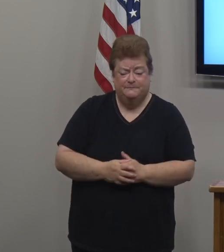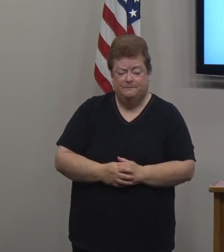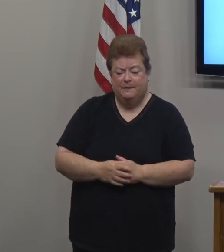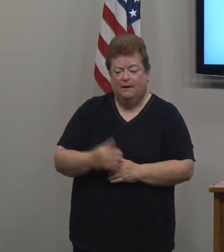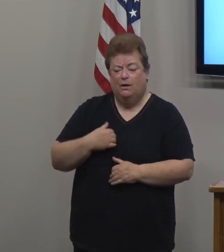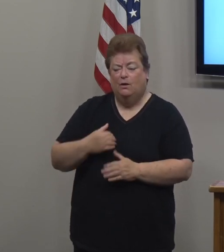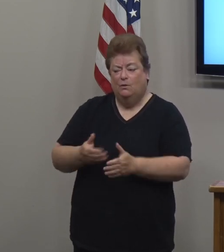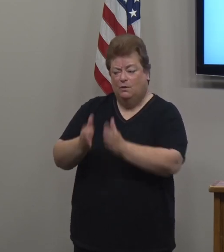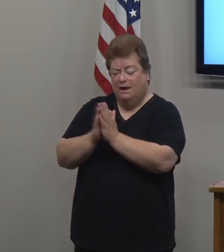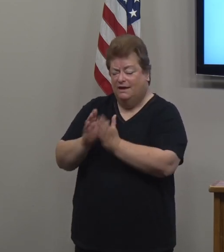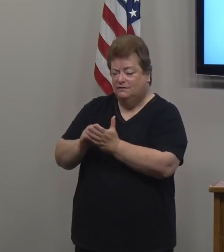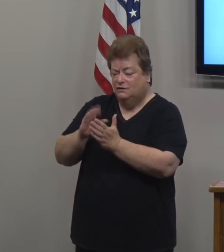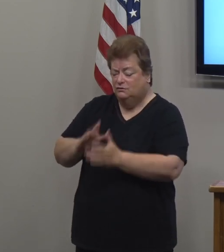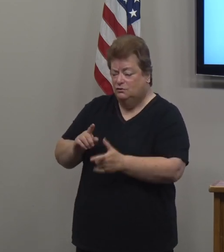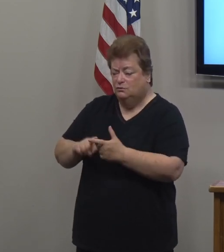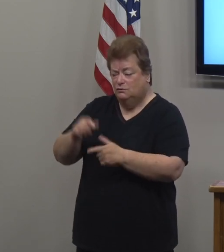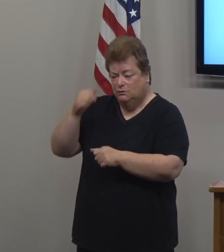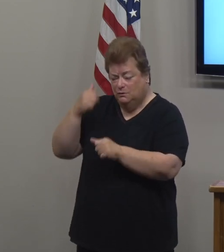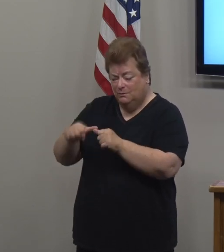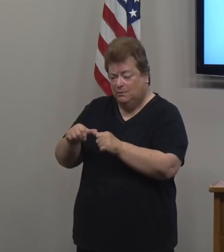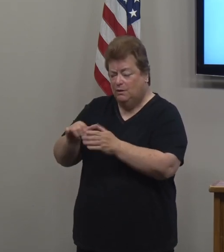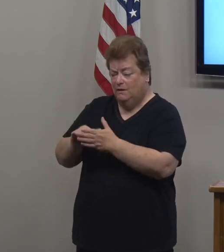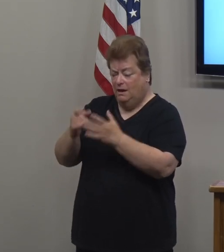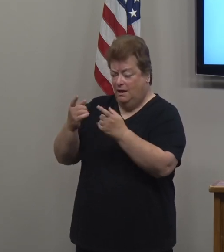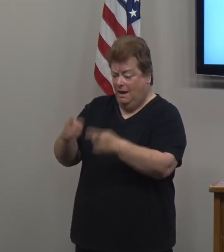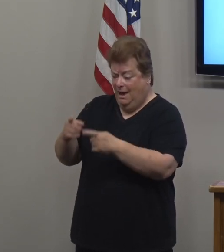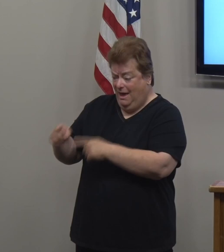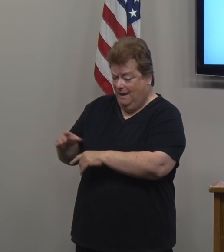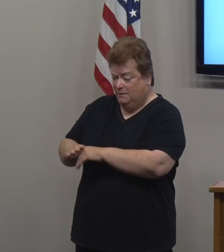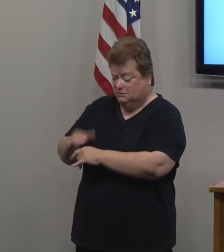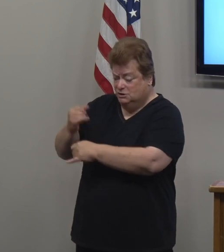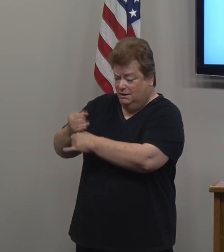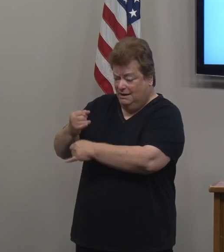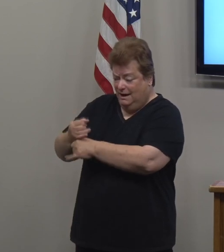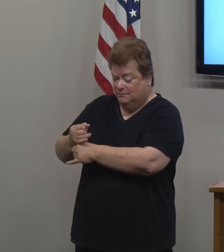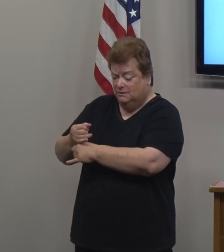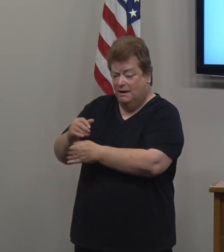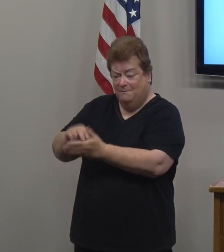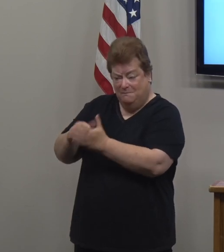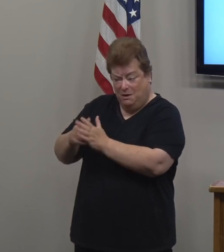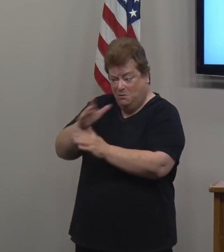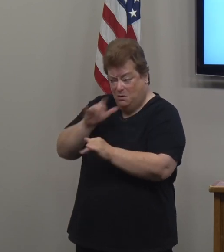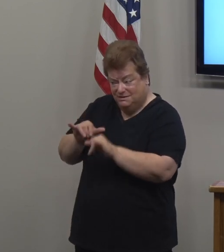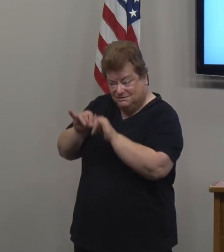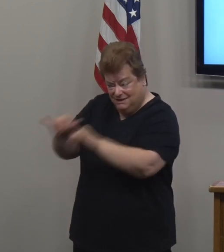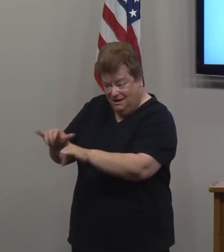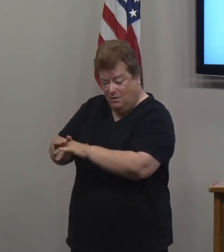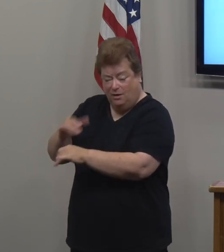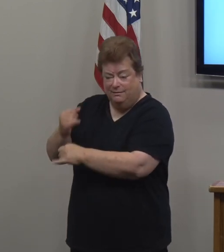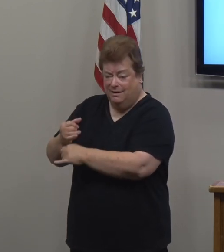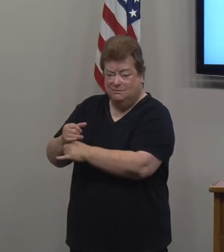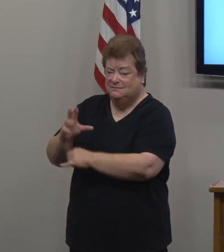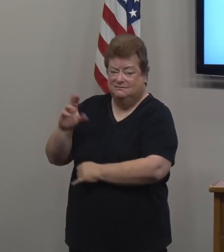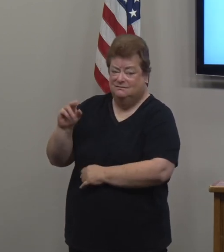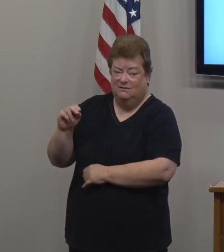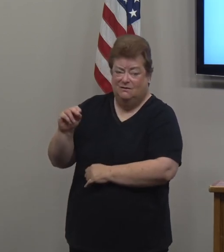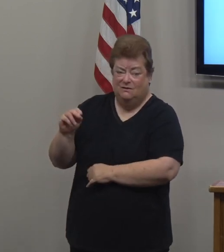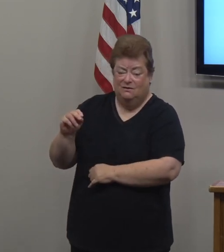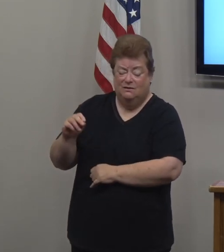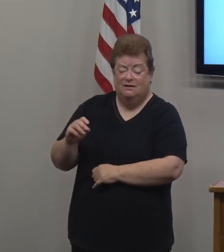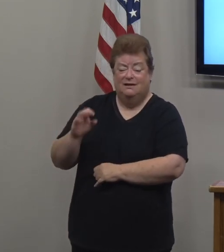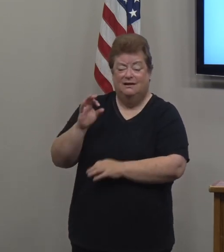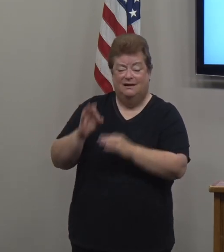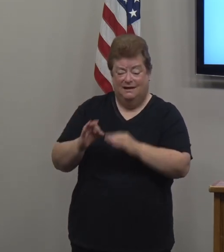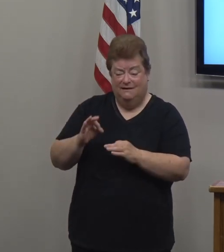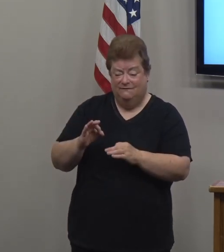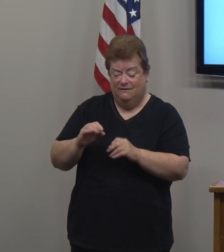to recognize that what happens on campus does not necessarily stay on campus. And truth be told, if the virus were